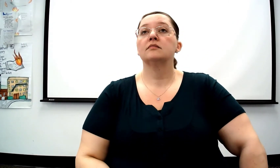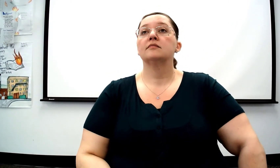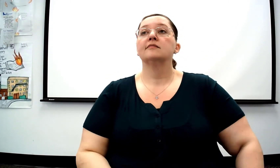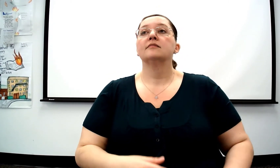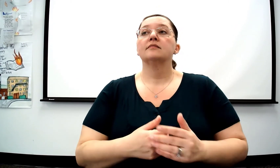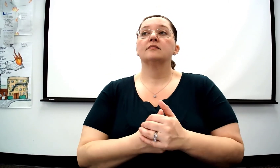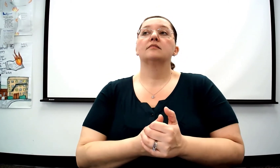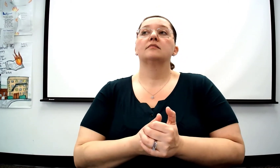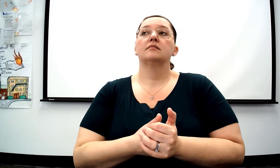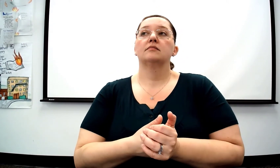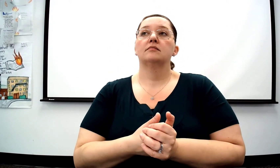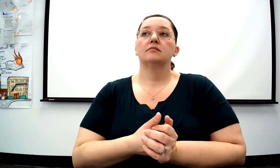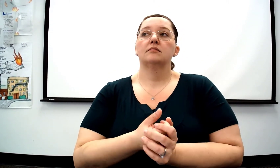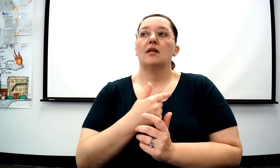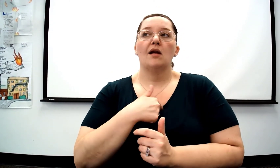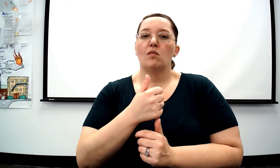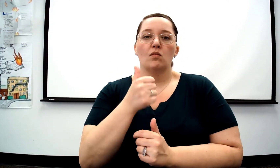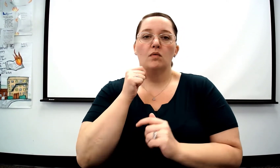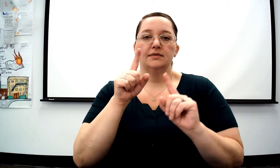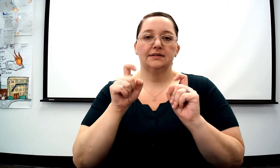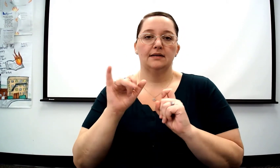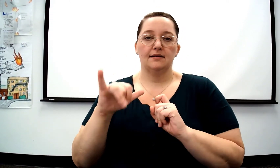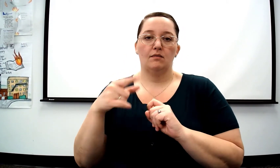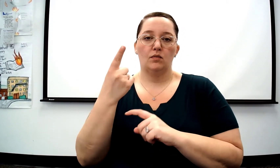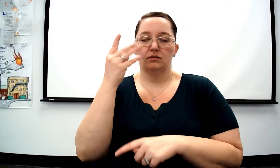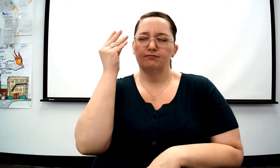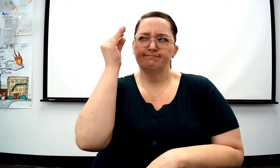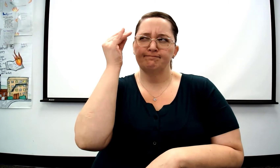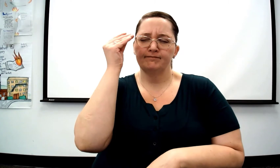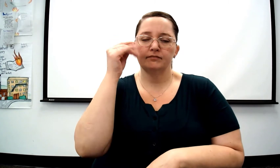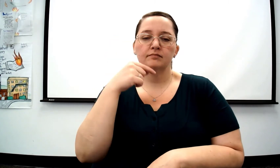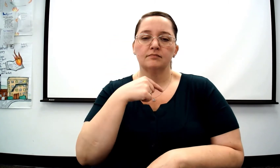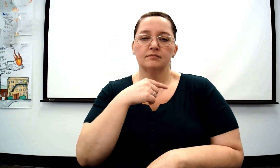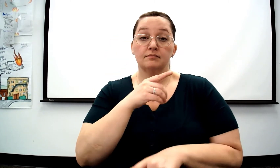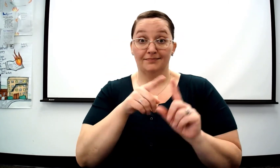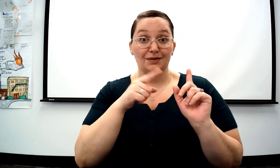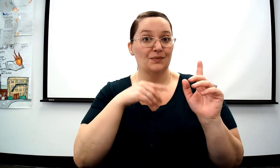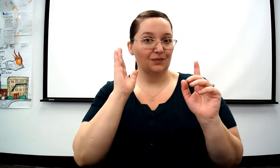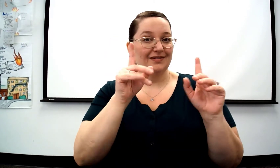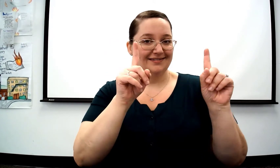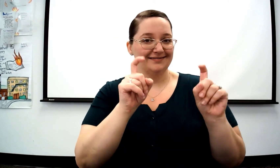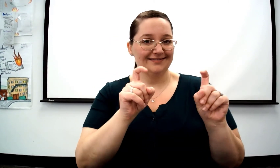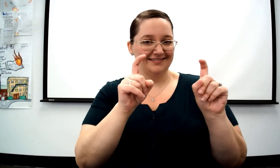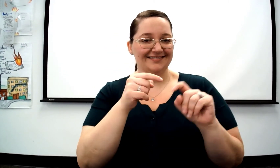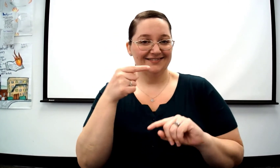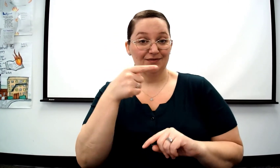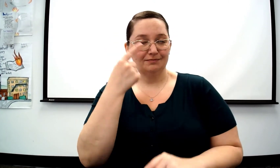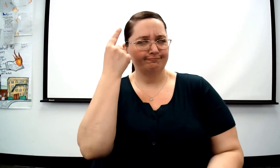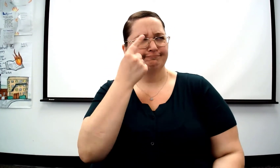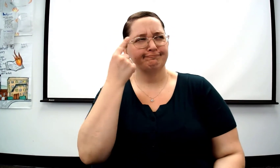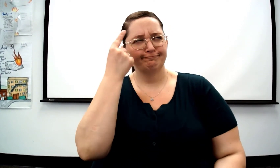sign as well. Understand, I'm not going to be testing you on that one, but I will be testing you on the index think